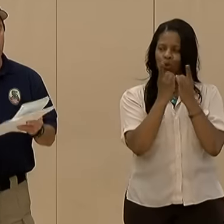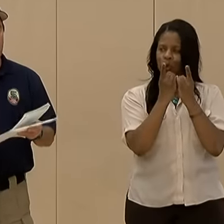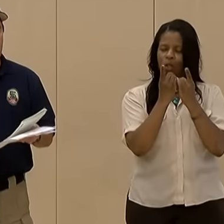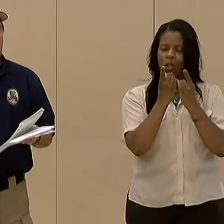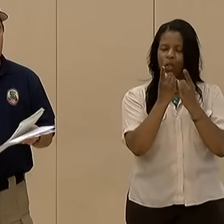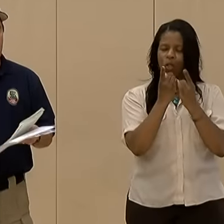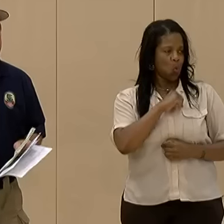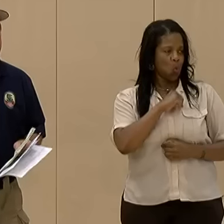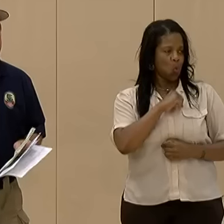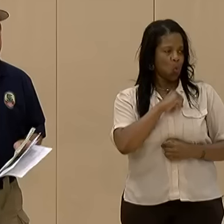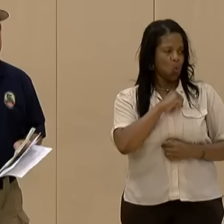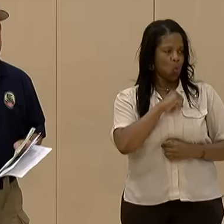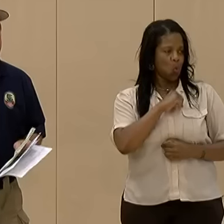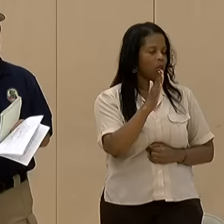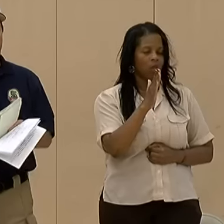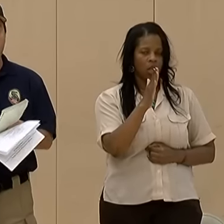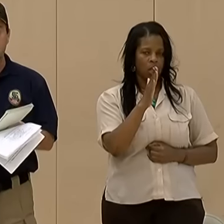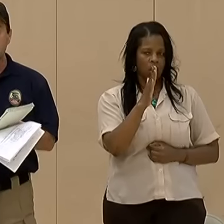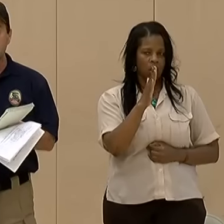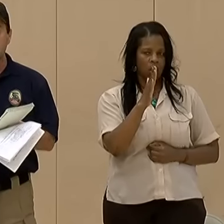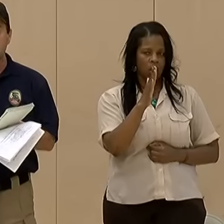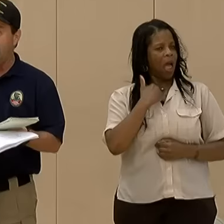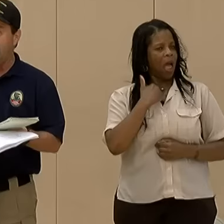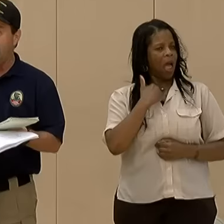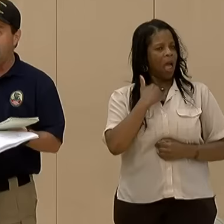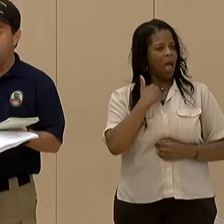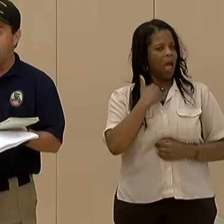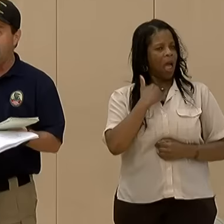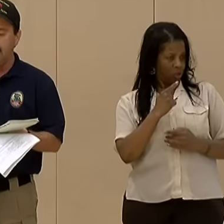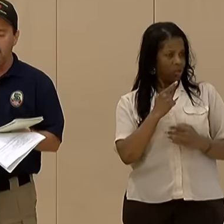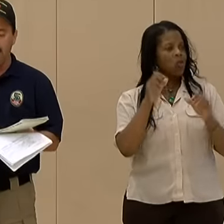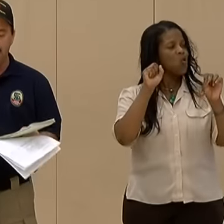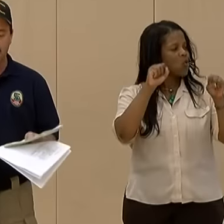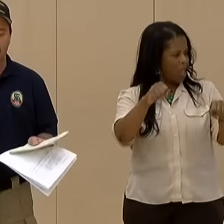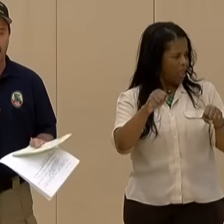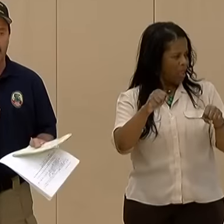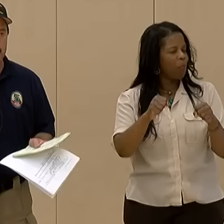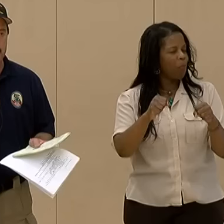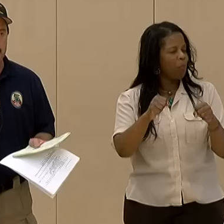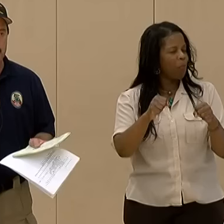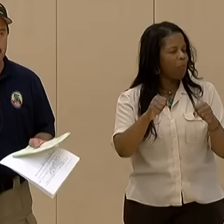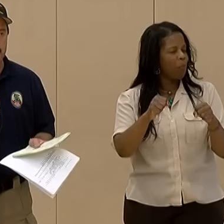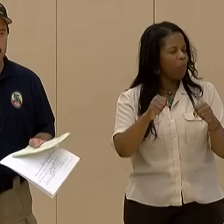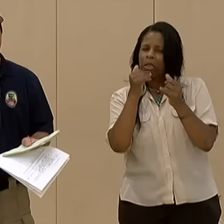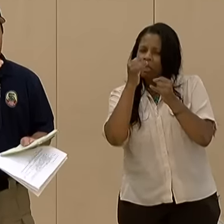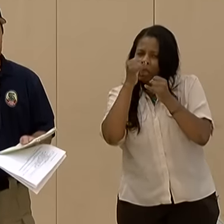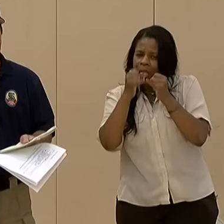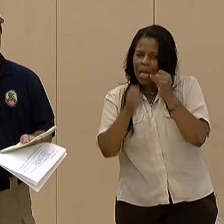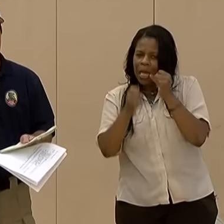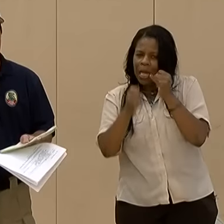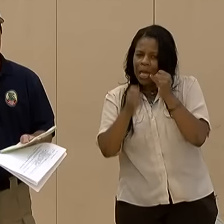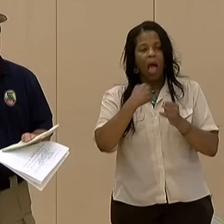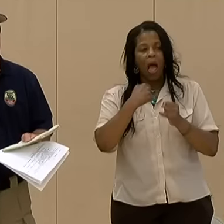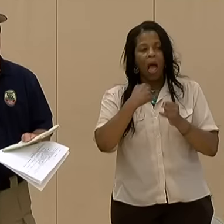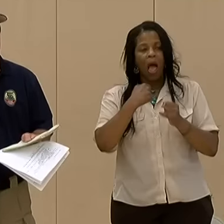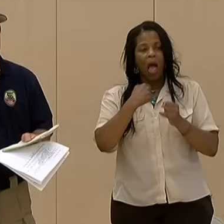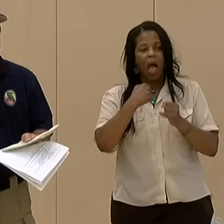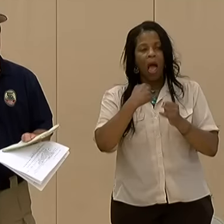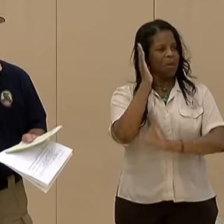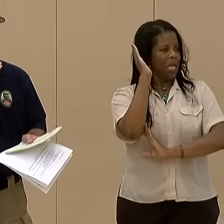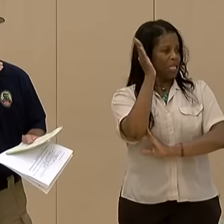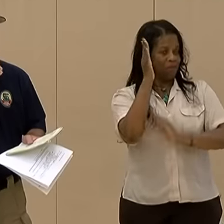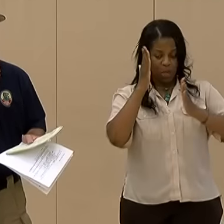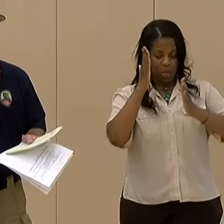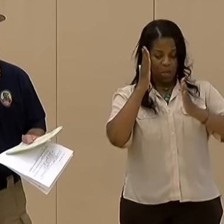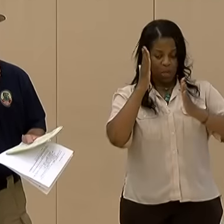We are going to hold the questions to the end, and I will ask all my speakers to speak directly into this microphone because I think